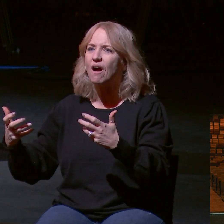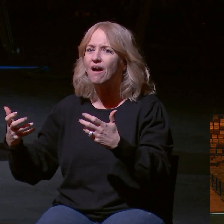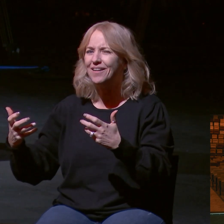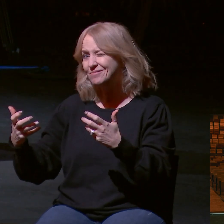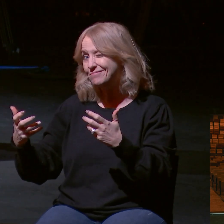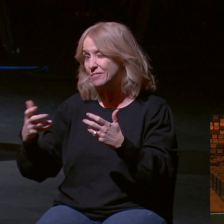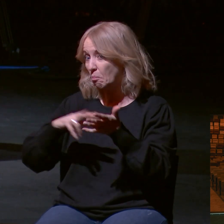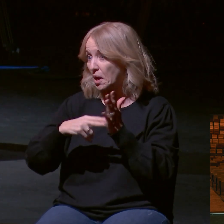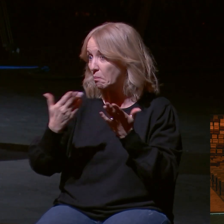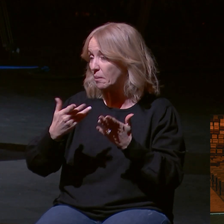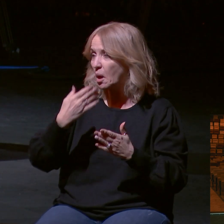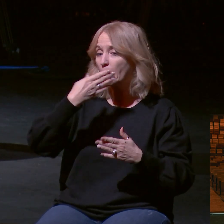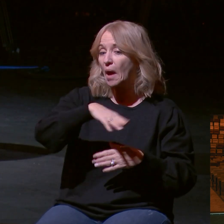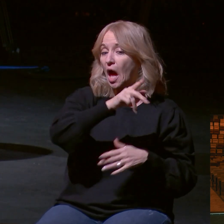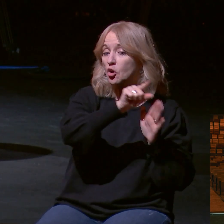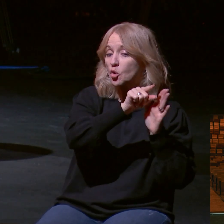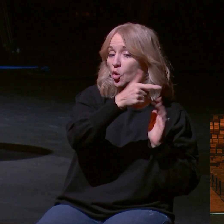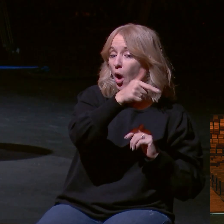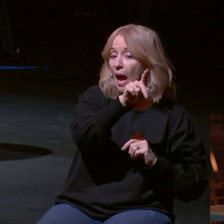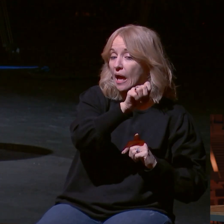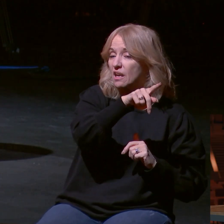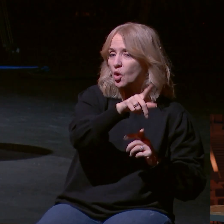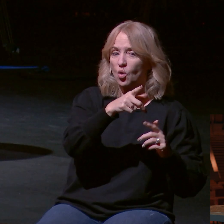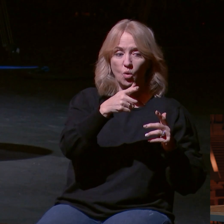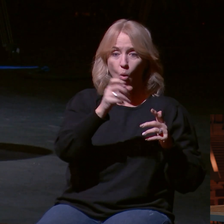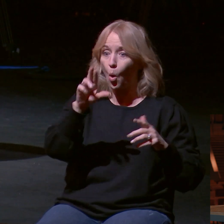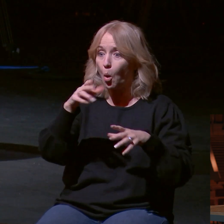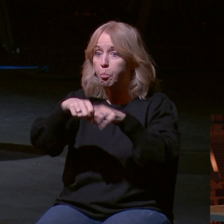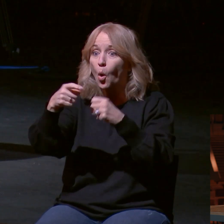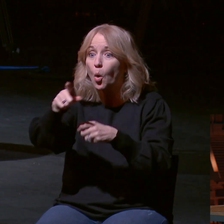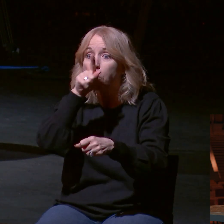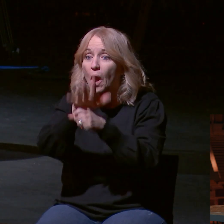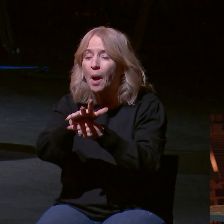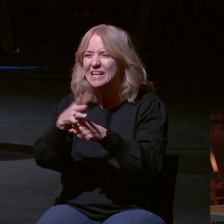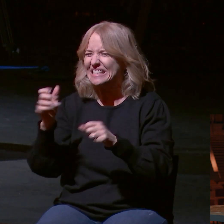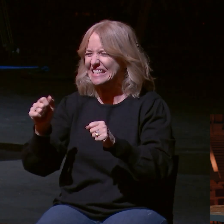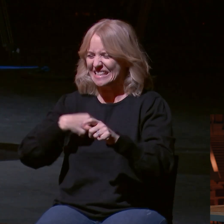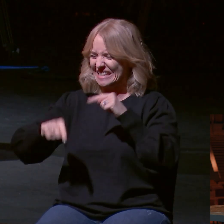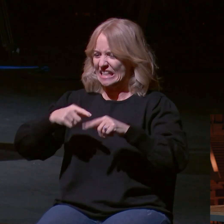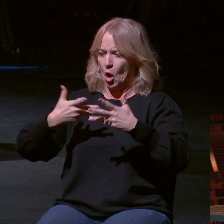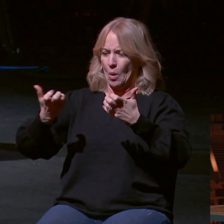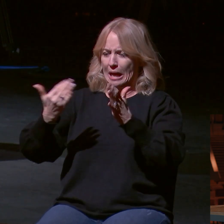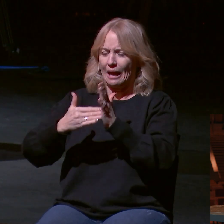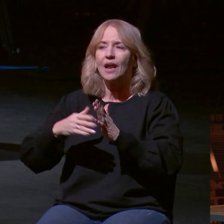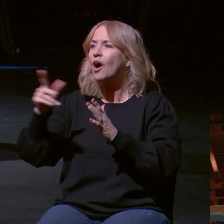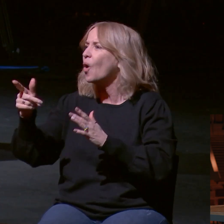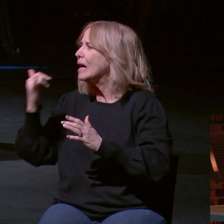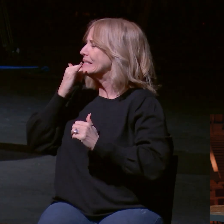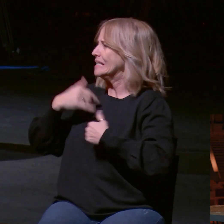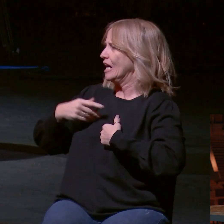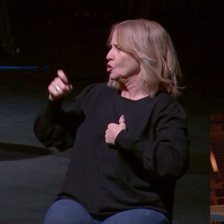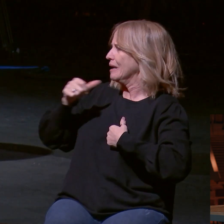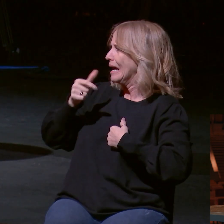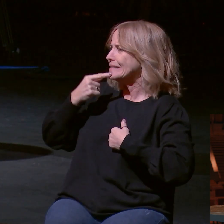or losing the trust of someone because you broke a promise, maybe saying something you shouldn't have, making a mistake at work, lying to a